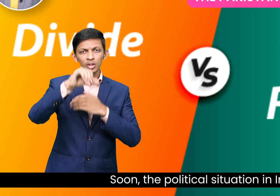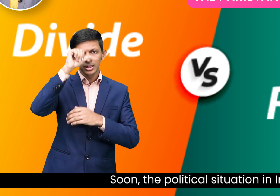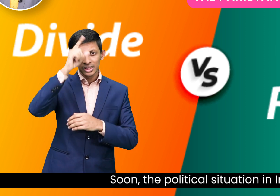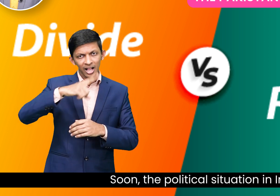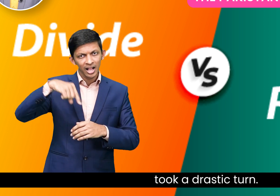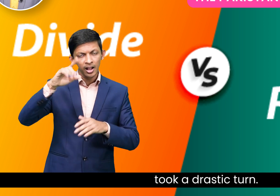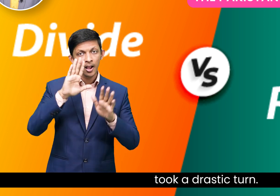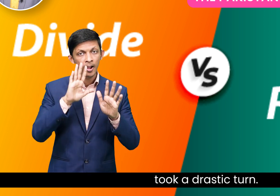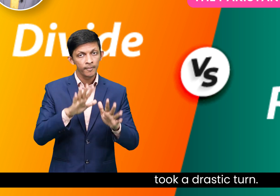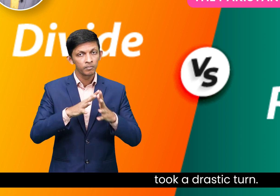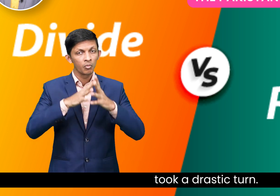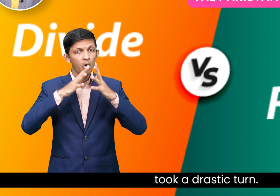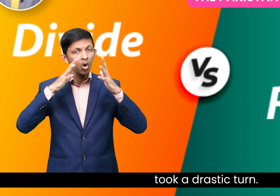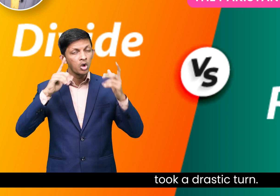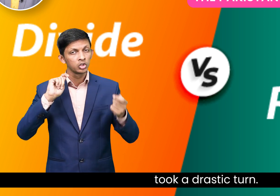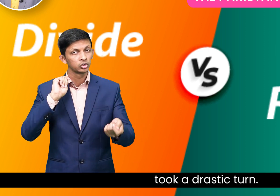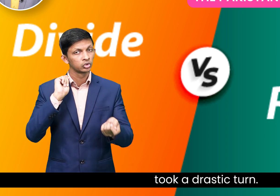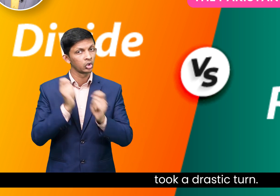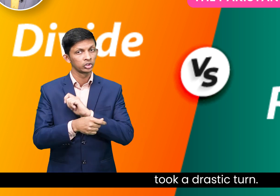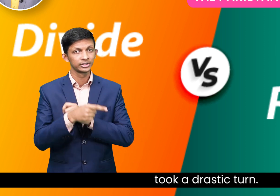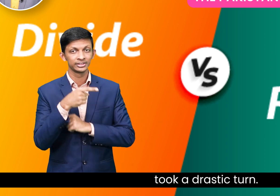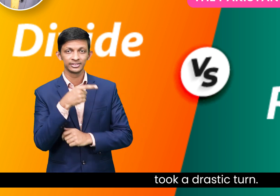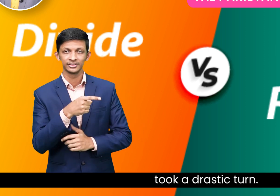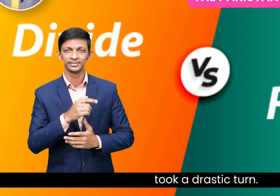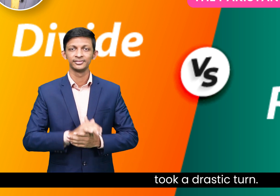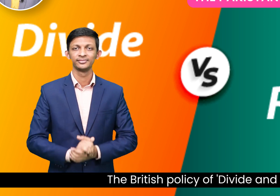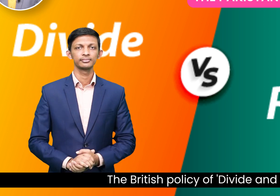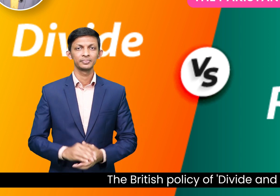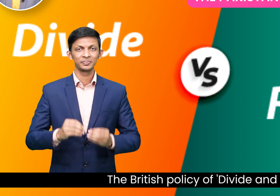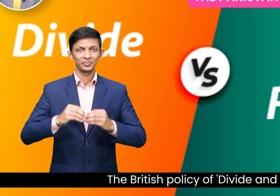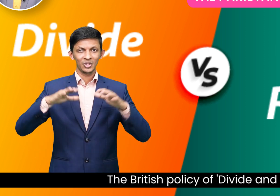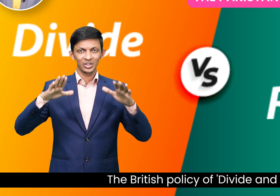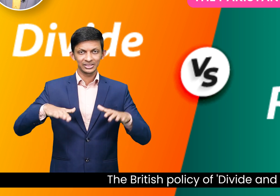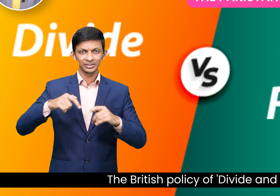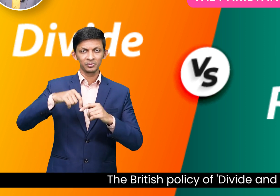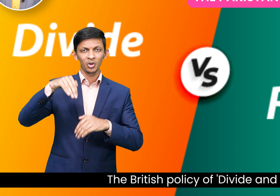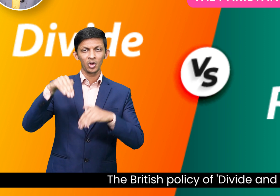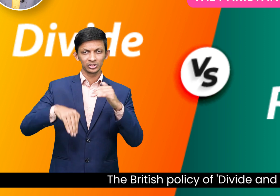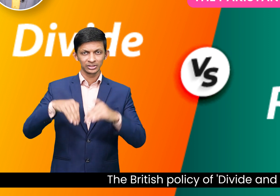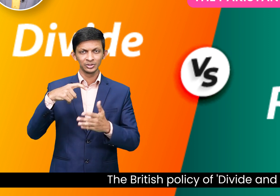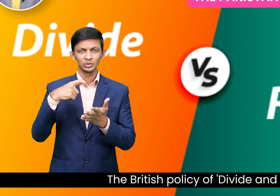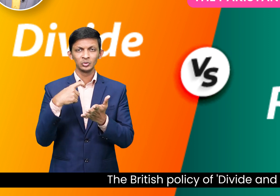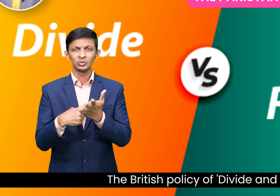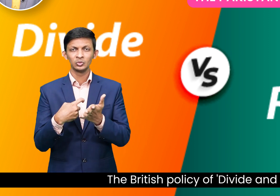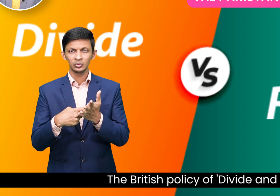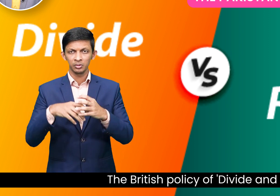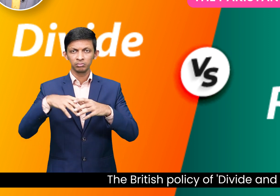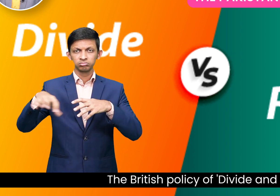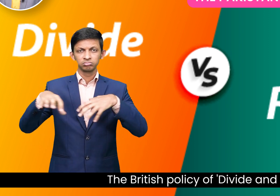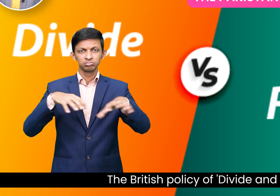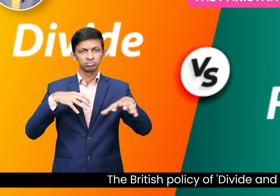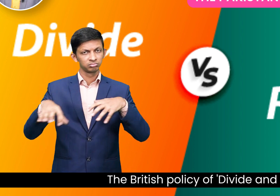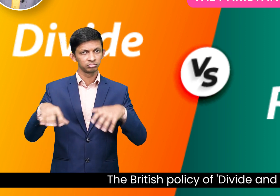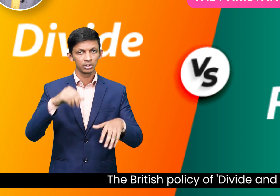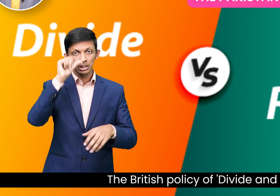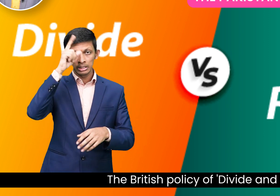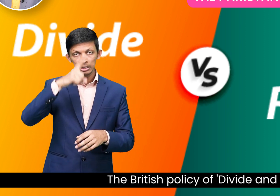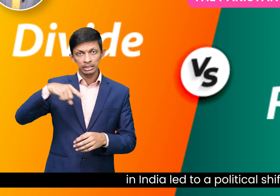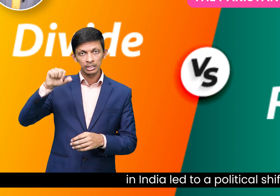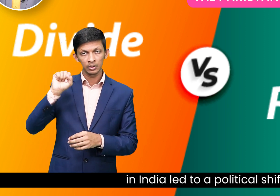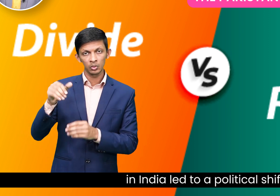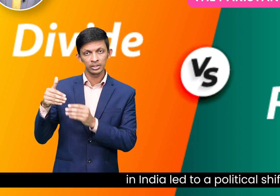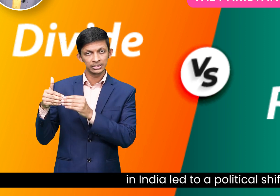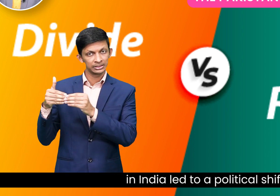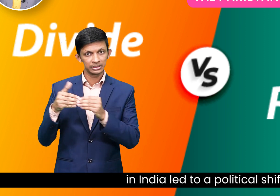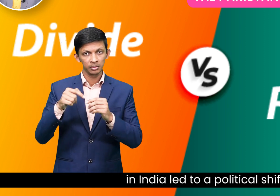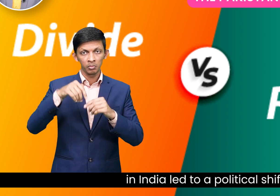in India took a drastic turn. The British policy of divide and rule